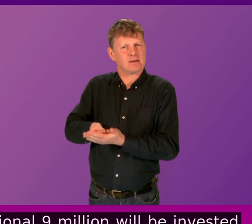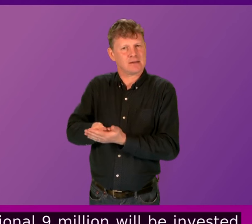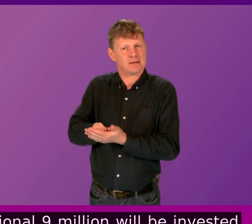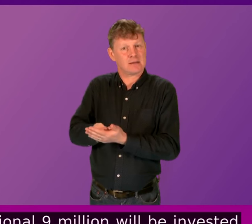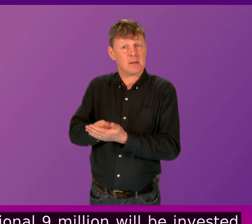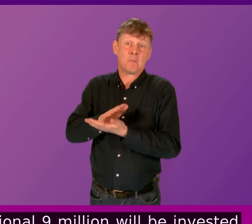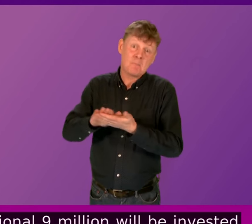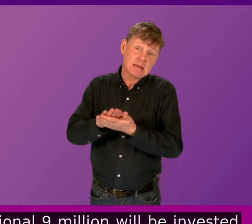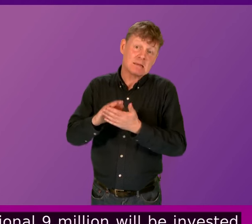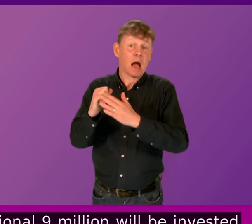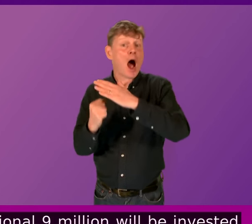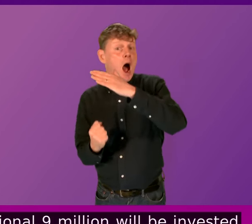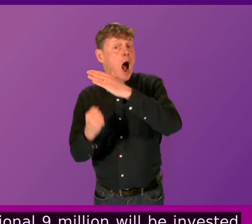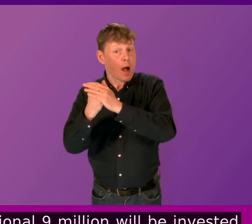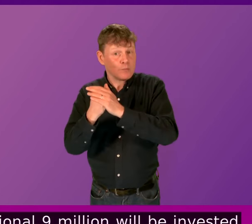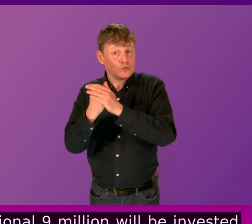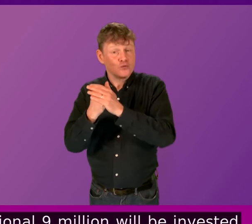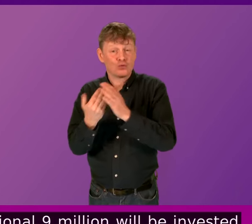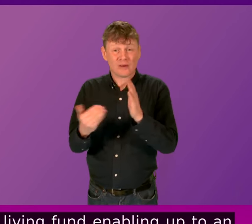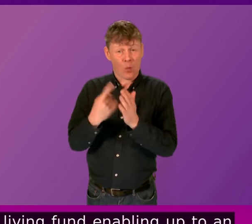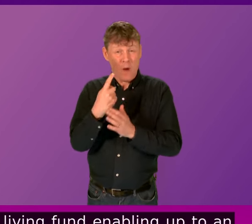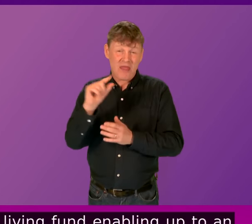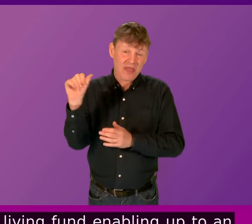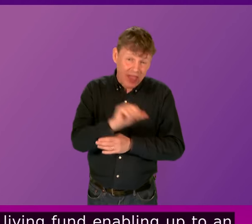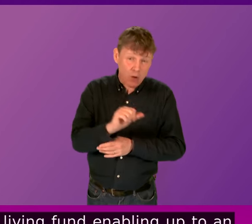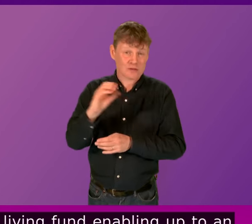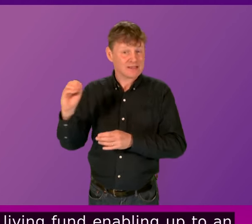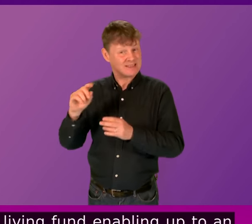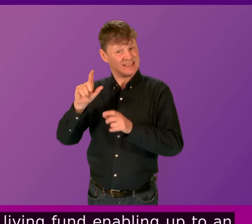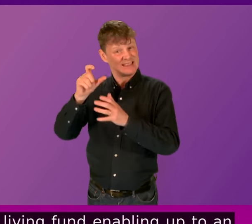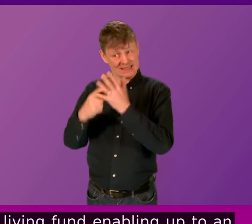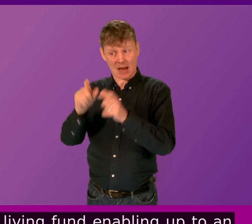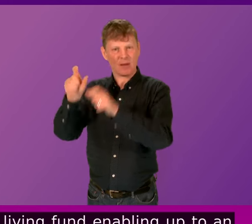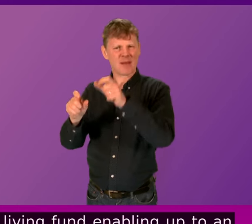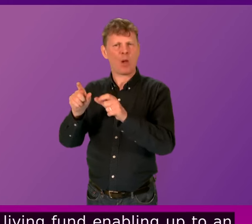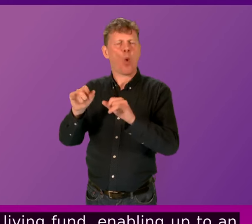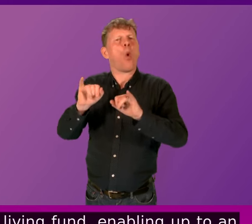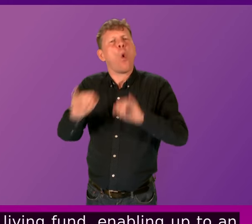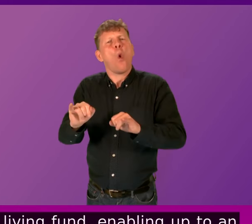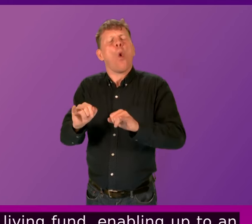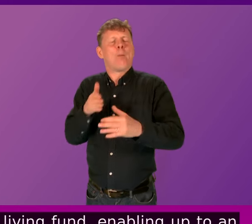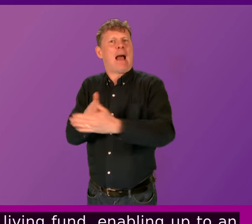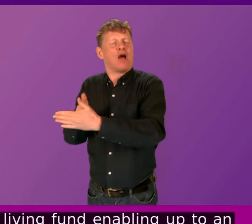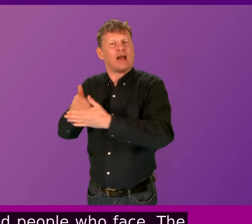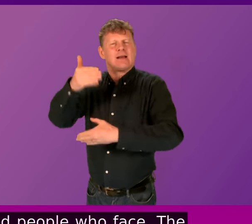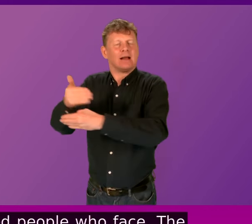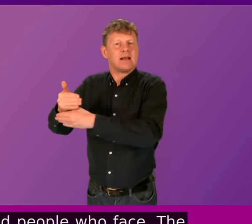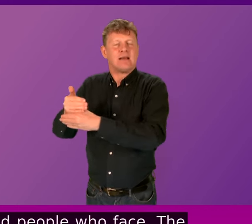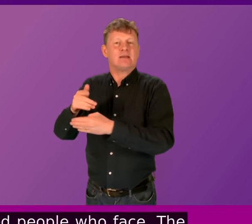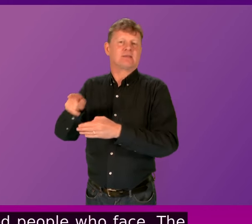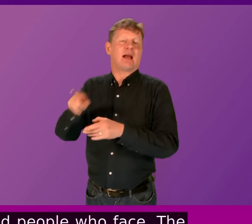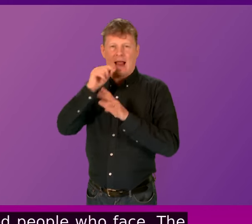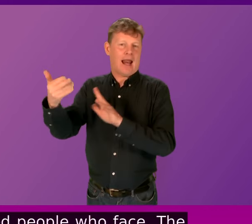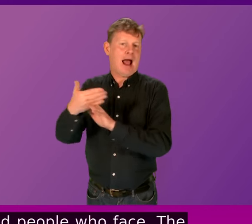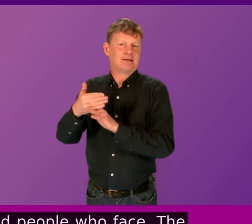to an additional 1,000 disabled people who face the greatest barriers to independent living to access